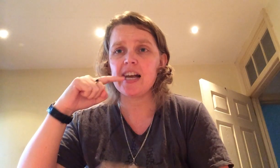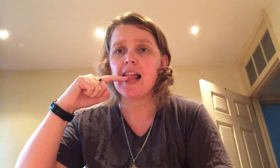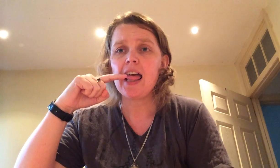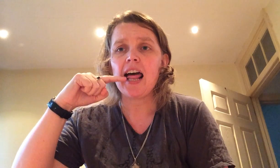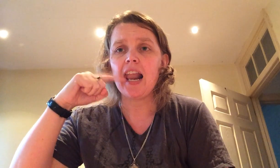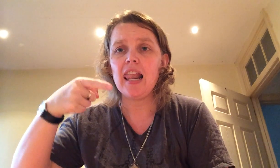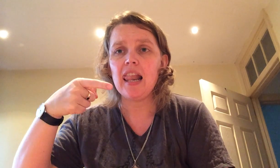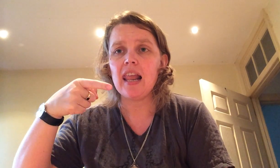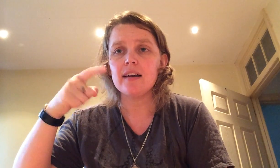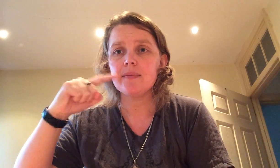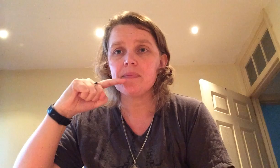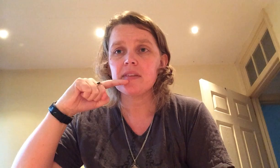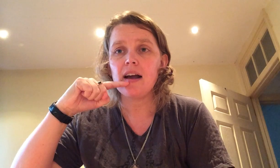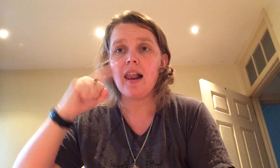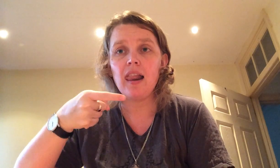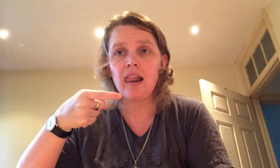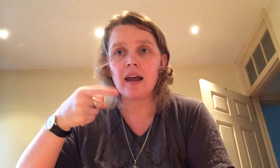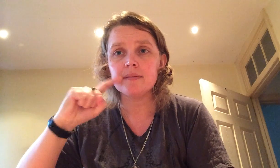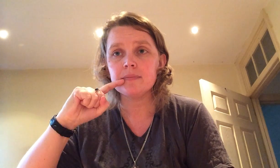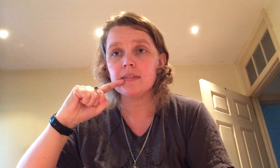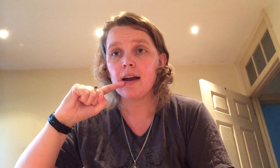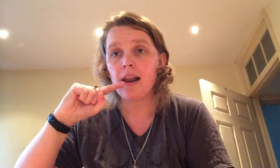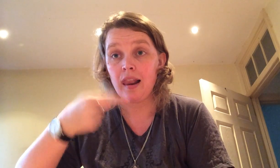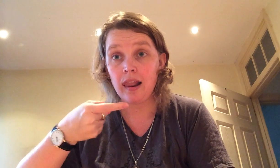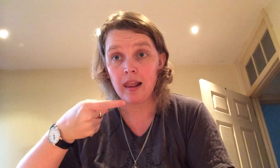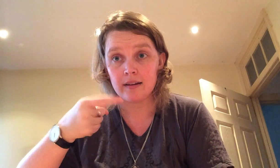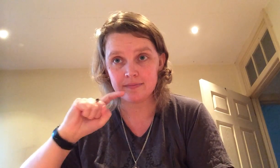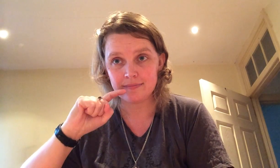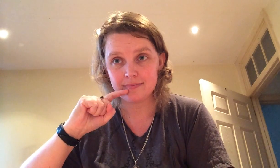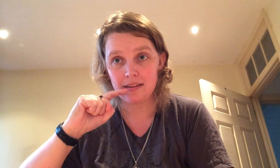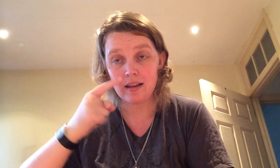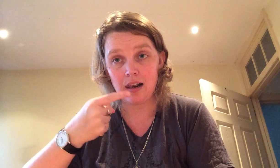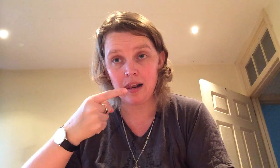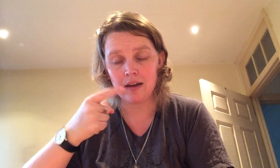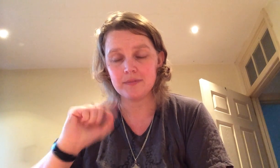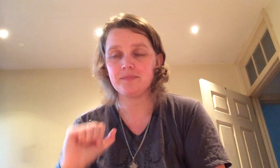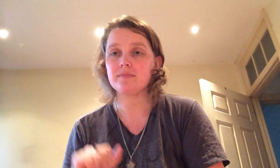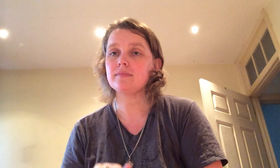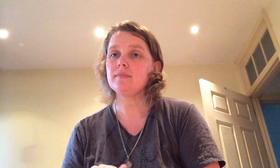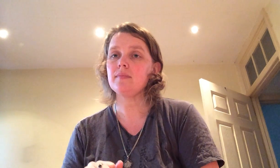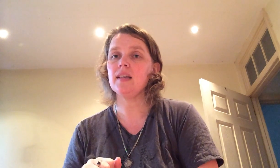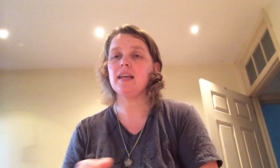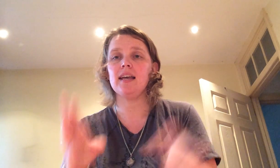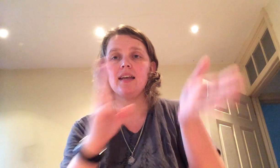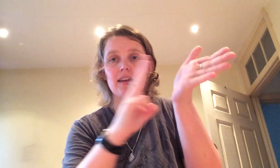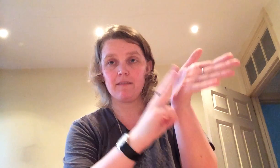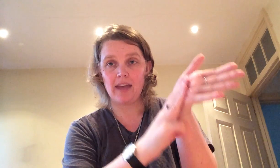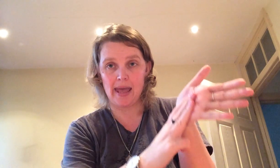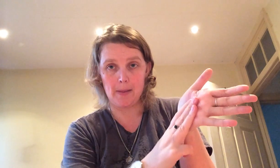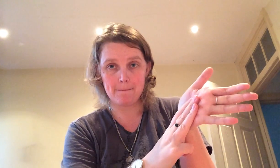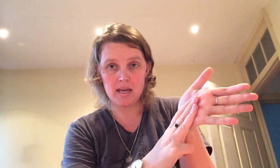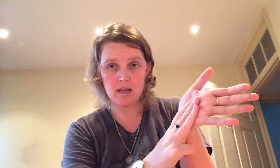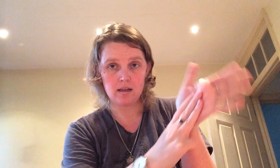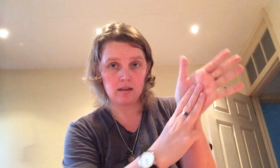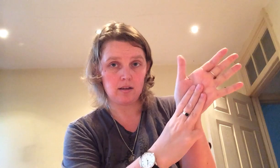tongue. L. L. L. L. Okay. For M,